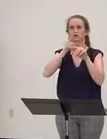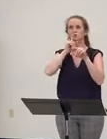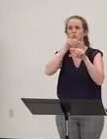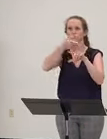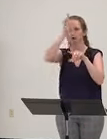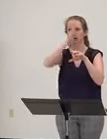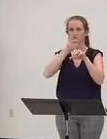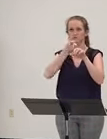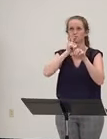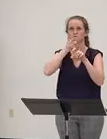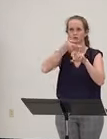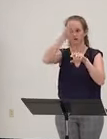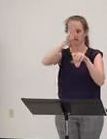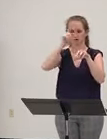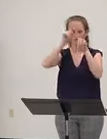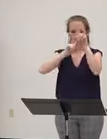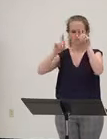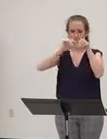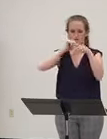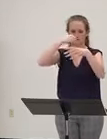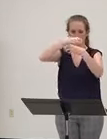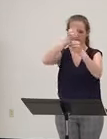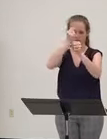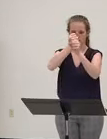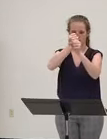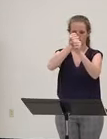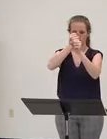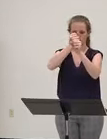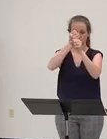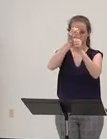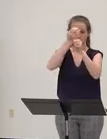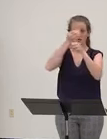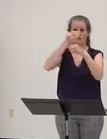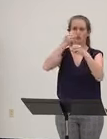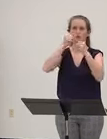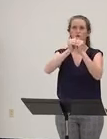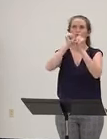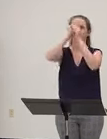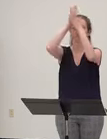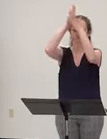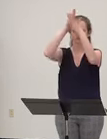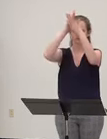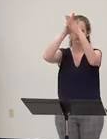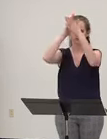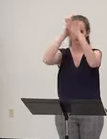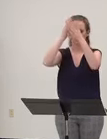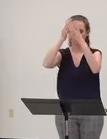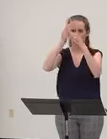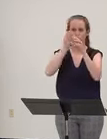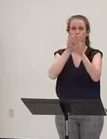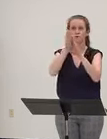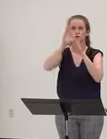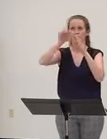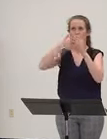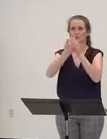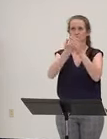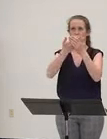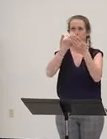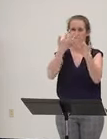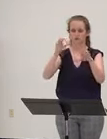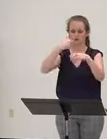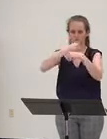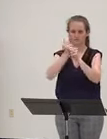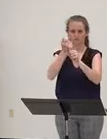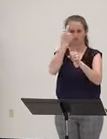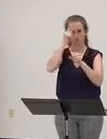light, true God from true God, begotten, not made, consubstantial with the Father. Through him all things were